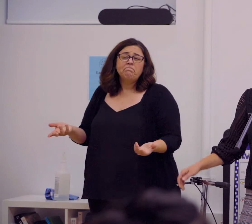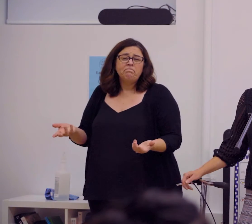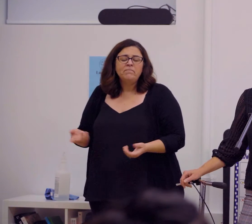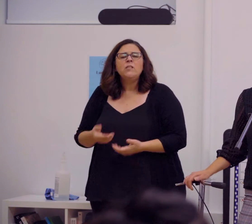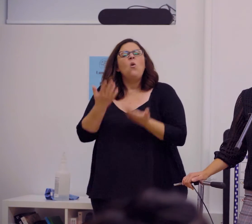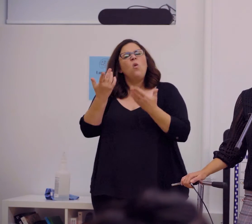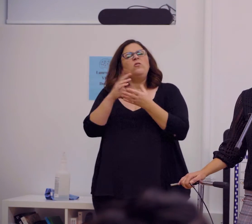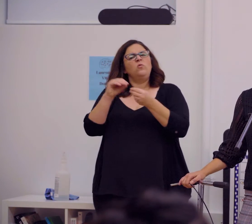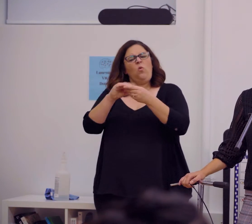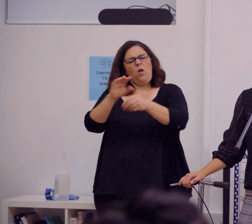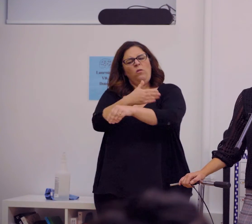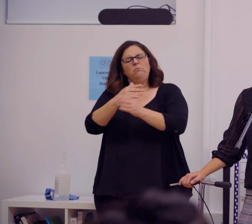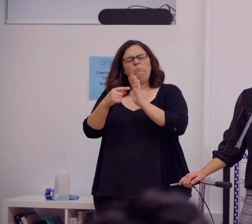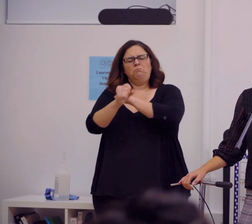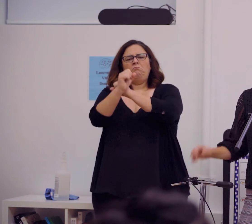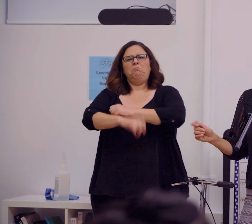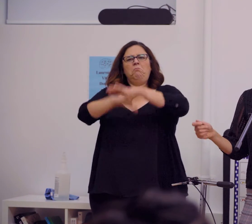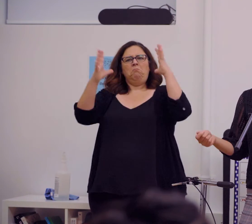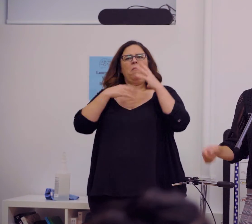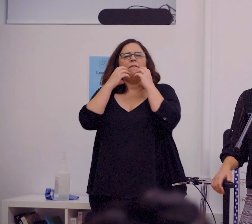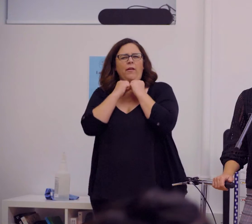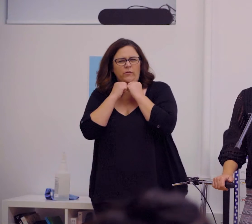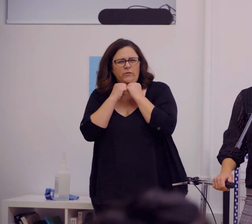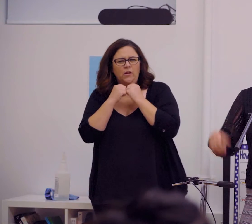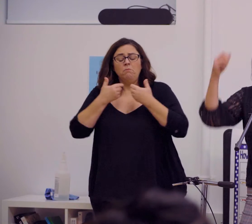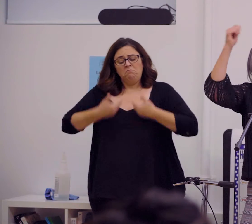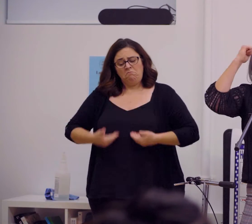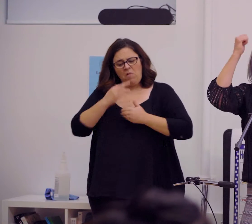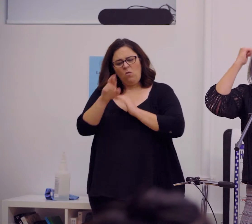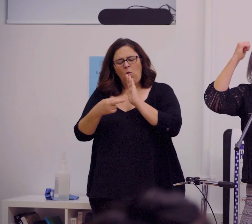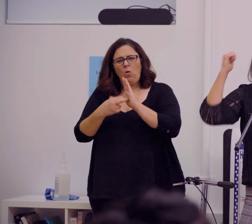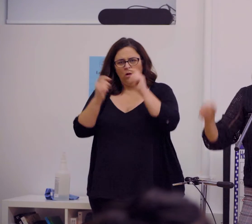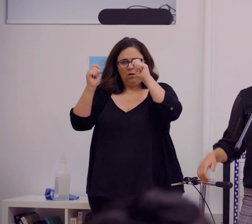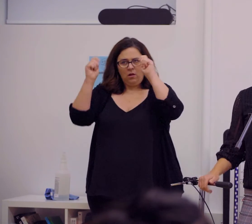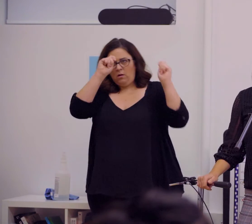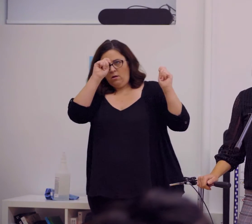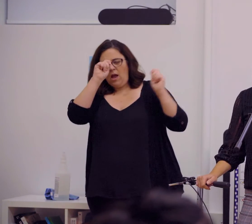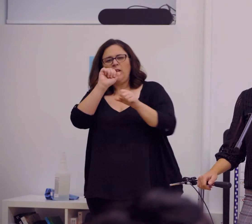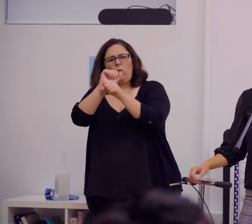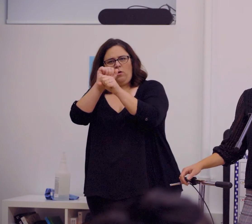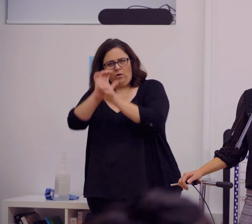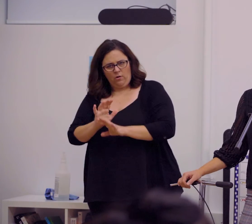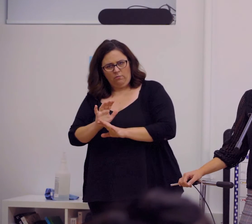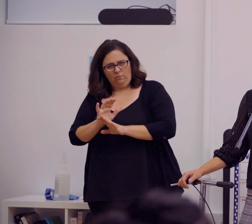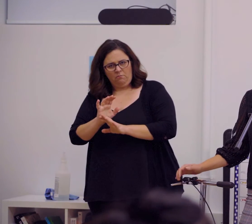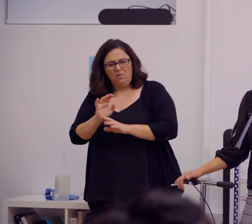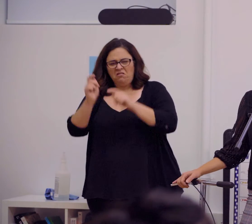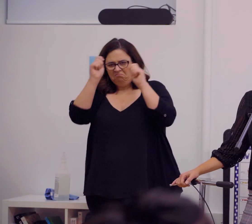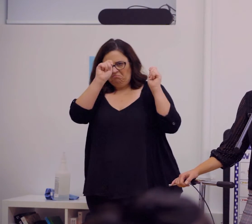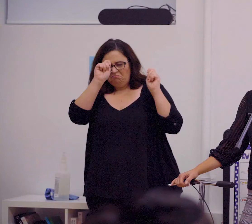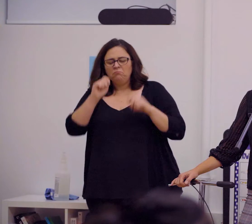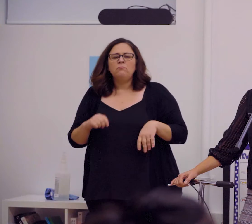of the values that are important to me is in my role as an employee. So I've got that hat on. And the story